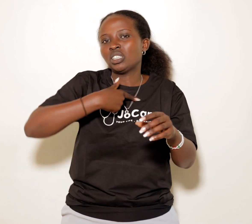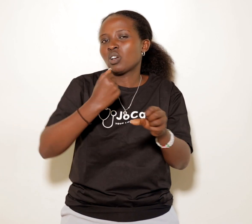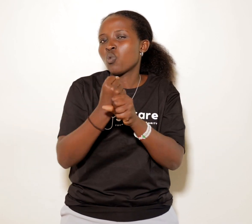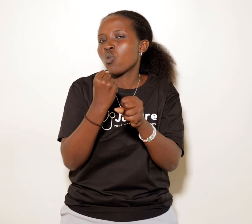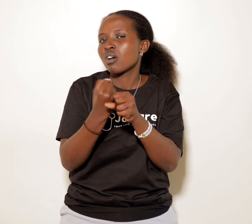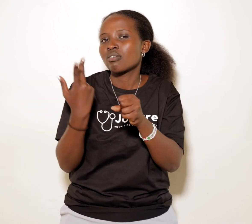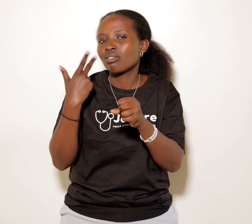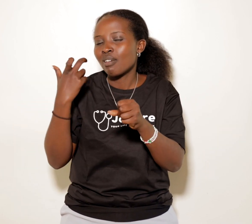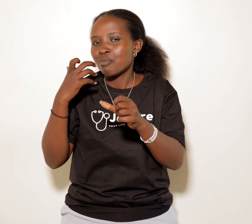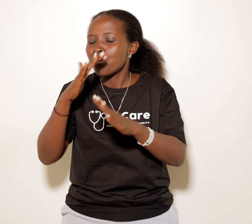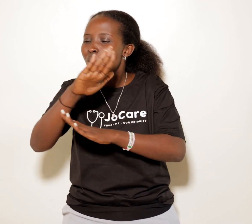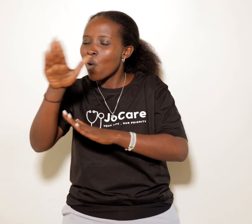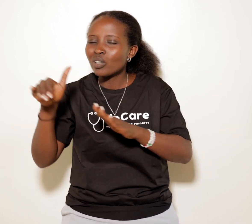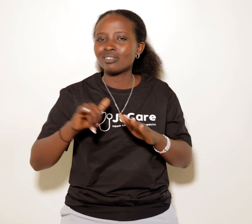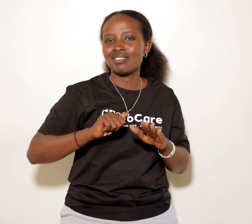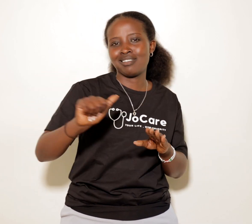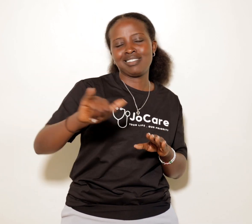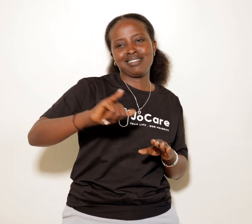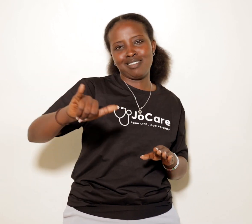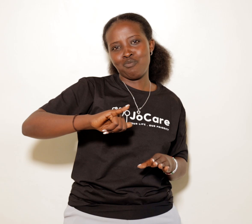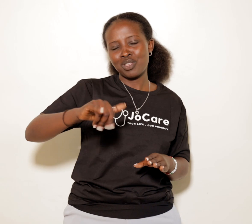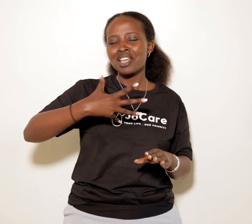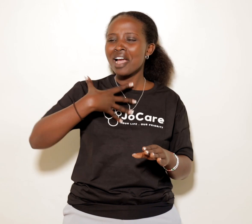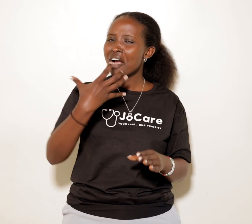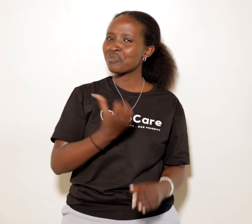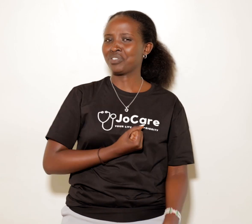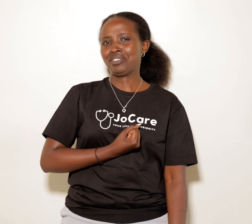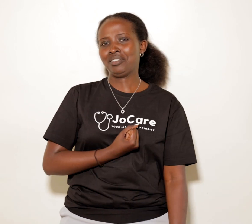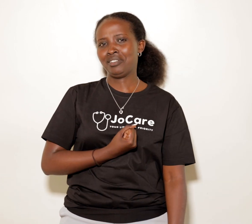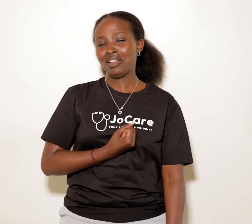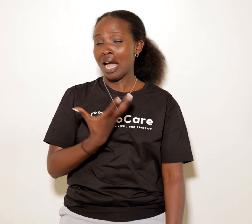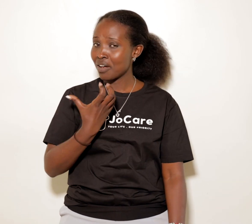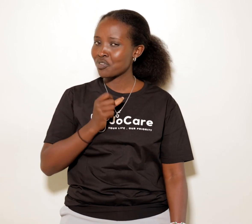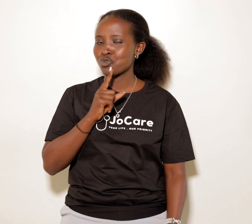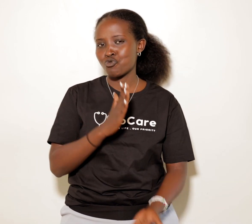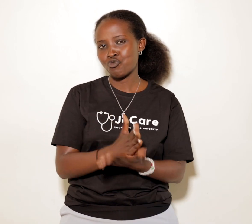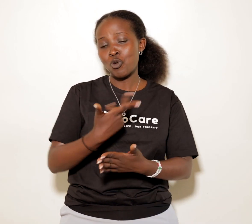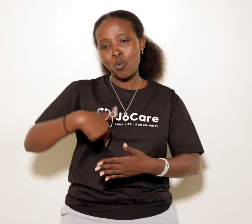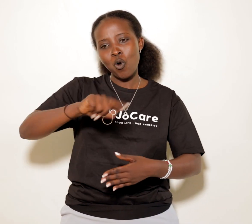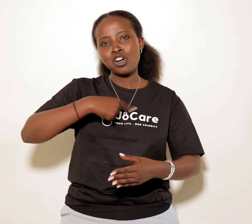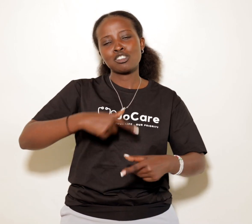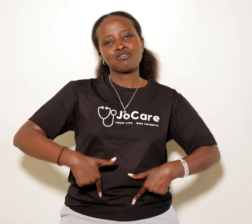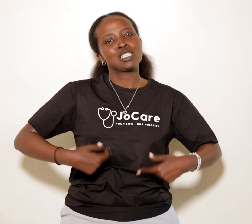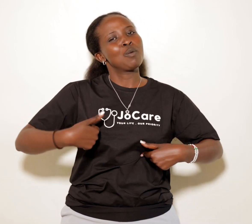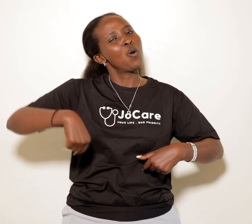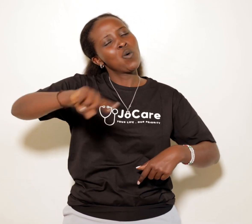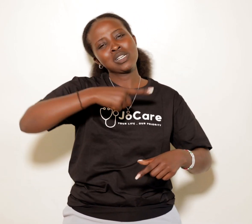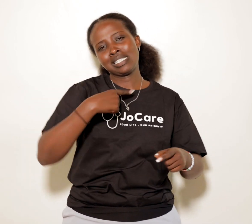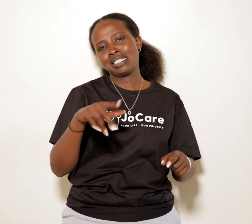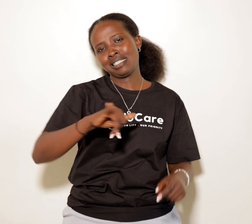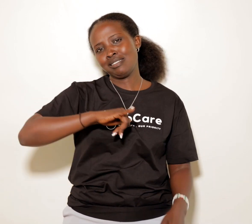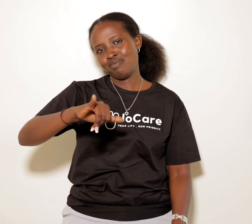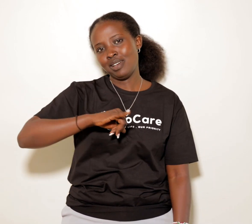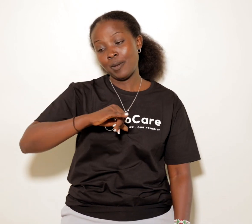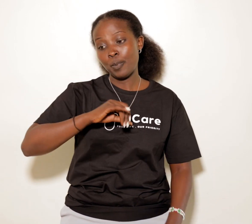sexual desires. Yeah, they do. They are also like other people. They're also like other people. And